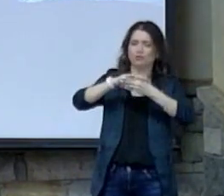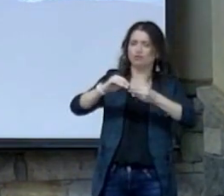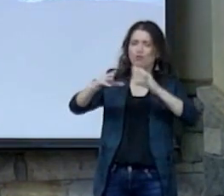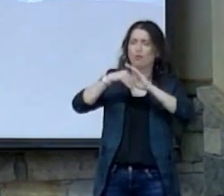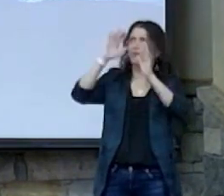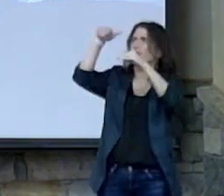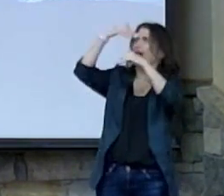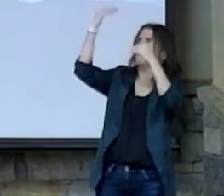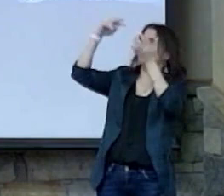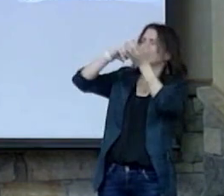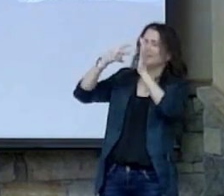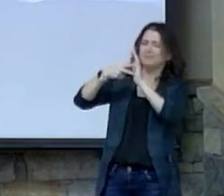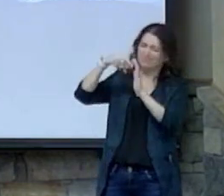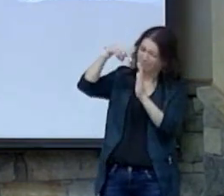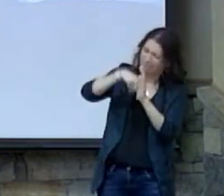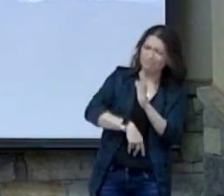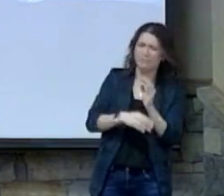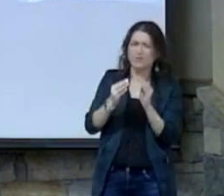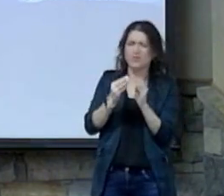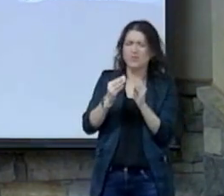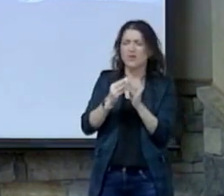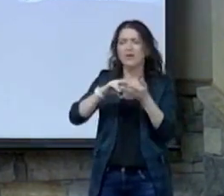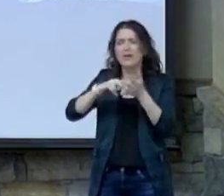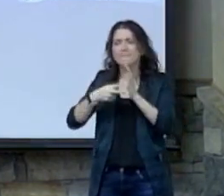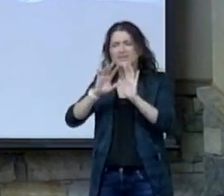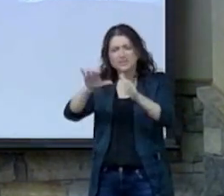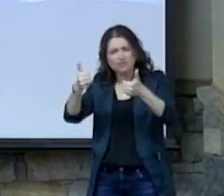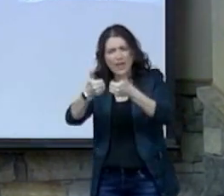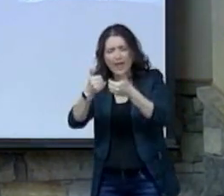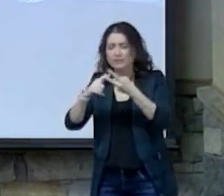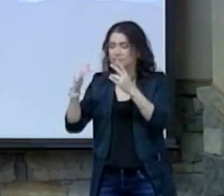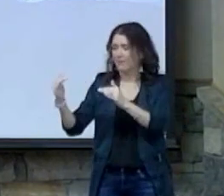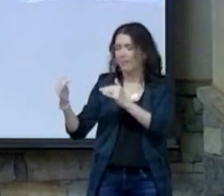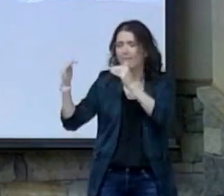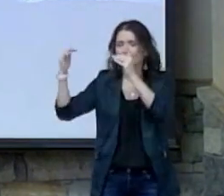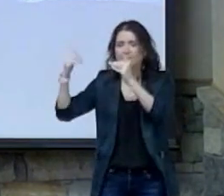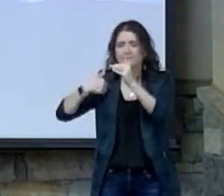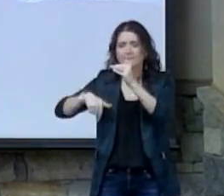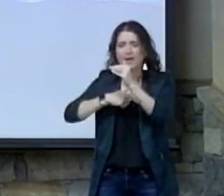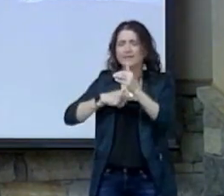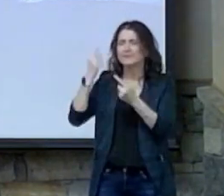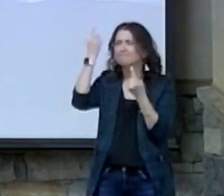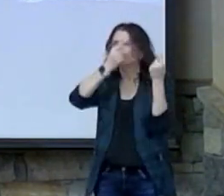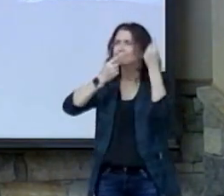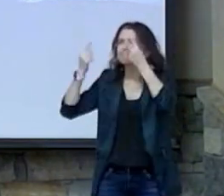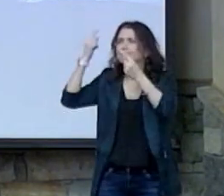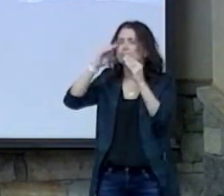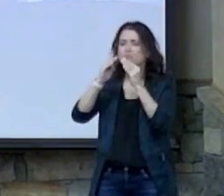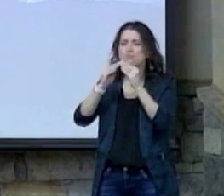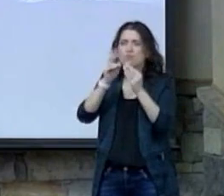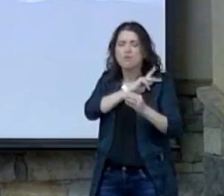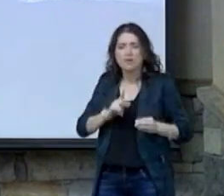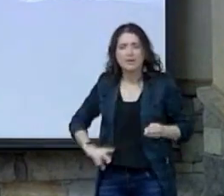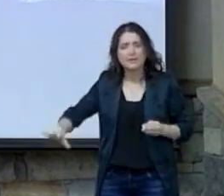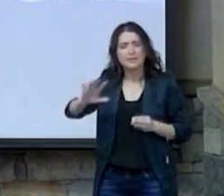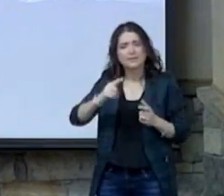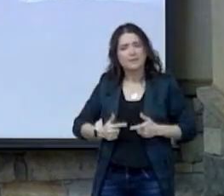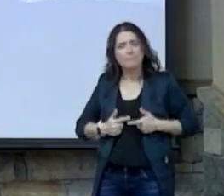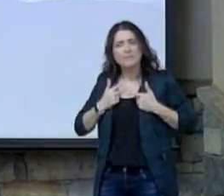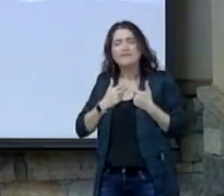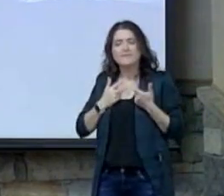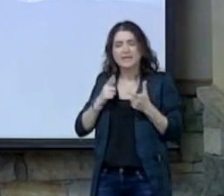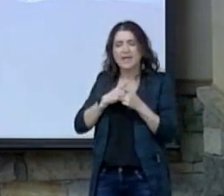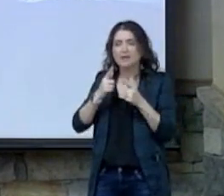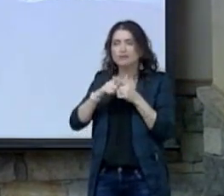with a heavenly meaning. It's meant to challenge and to elevate and to think about kingdom living and to clothe it